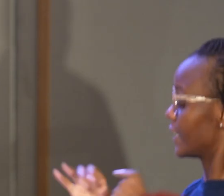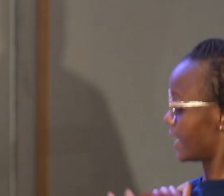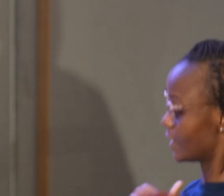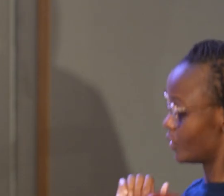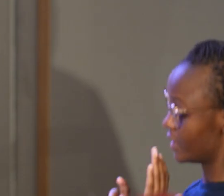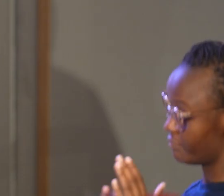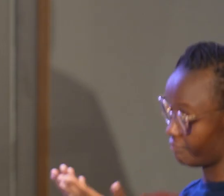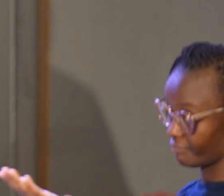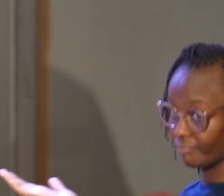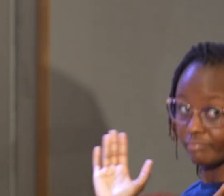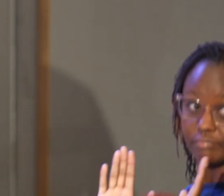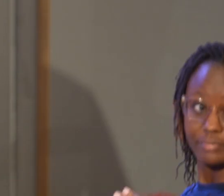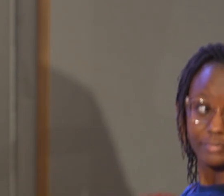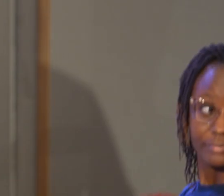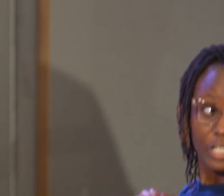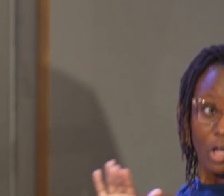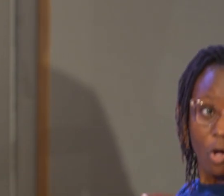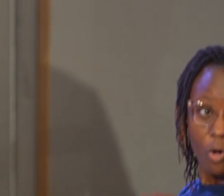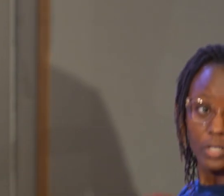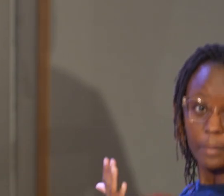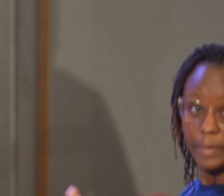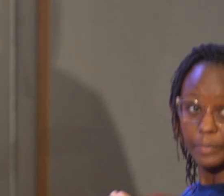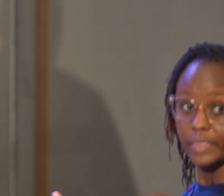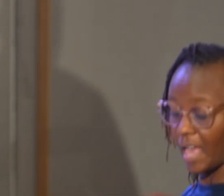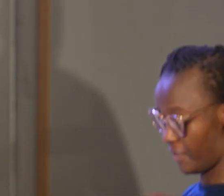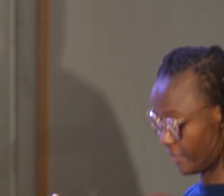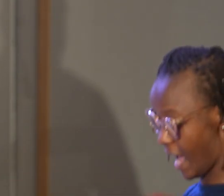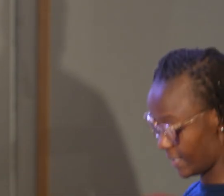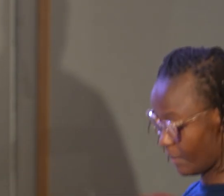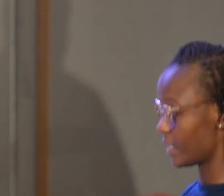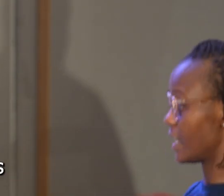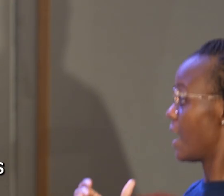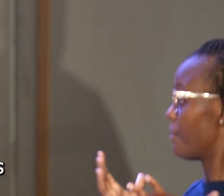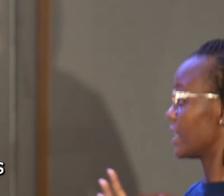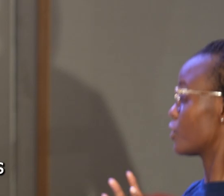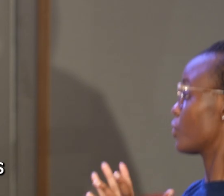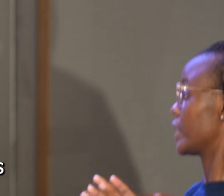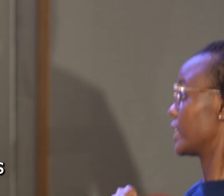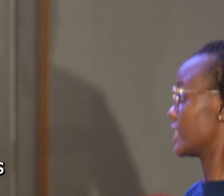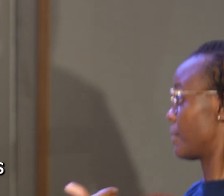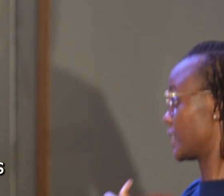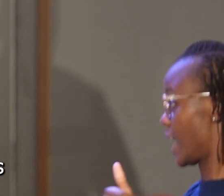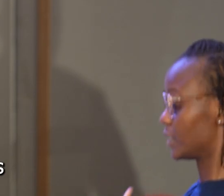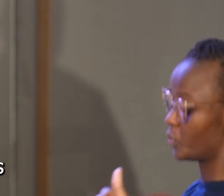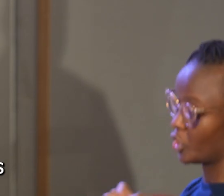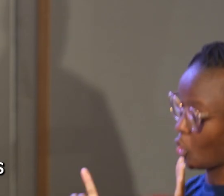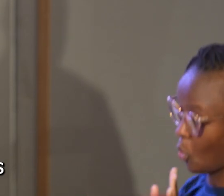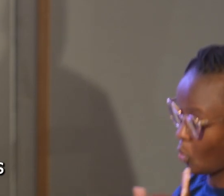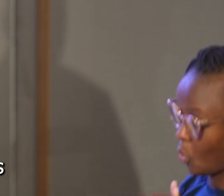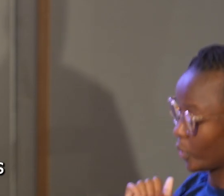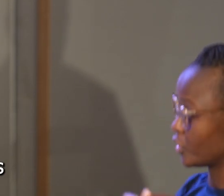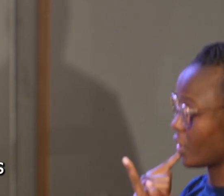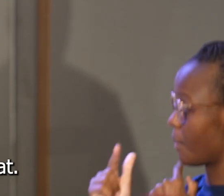represented here have either already adopted Persons with Disabilities Act, so legislation that speaks to the rights of